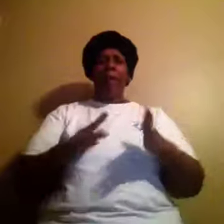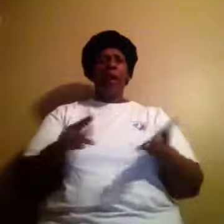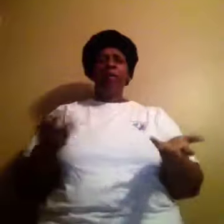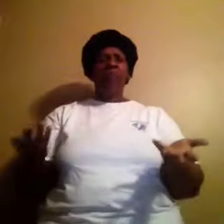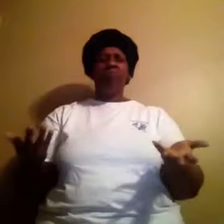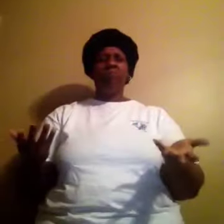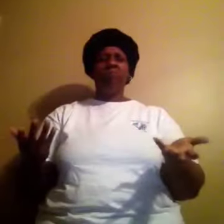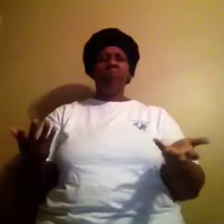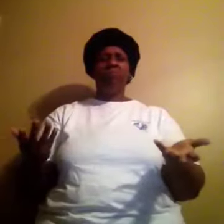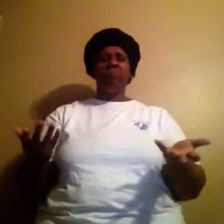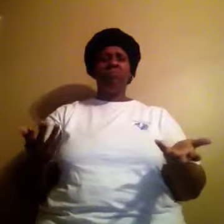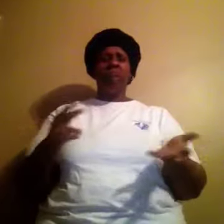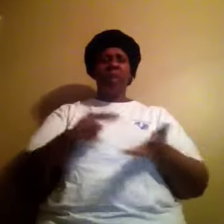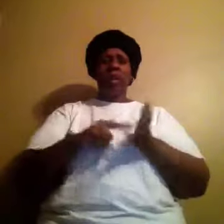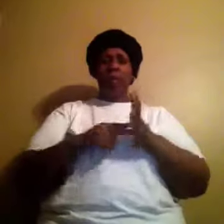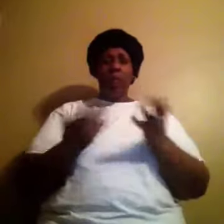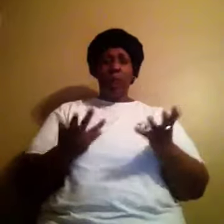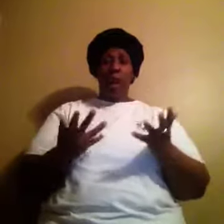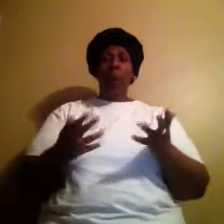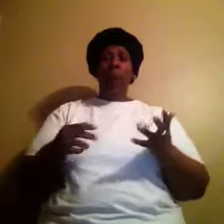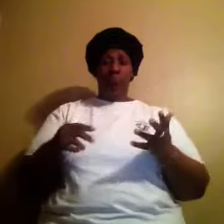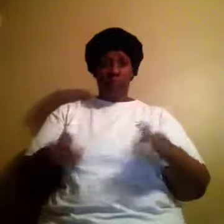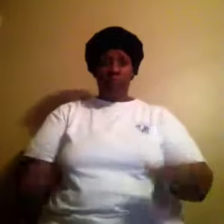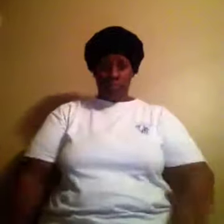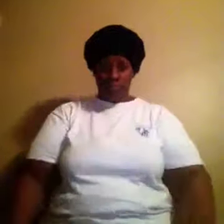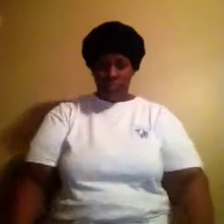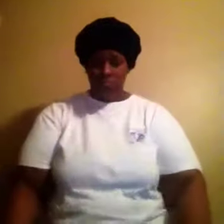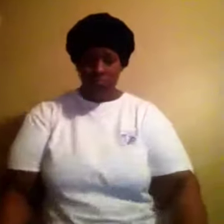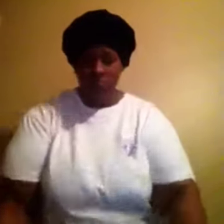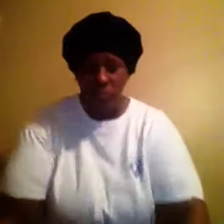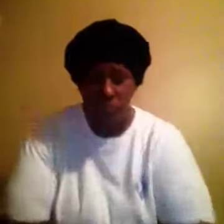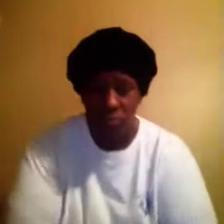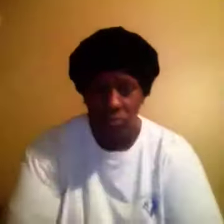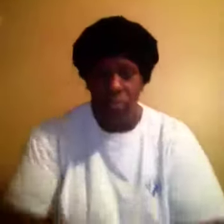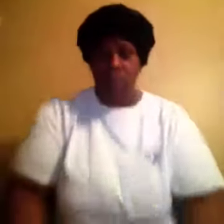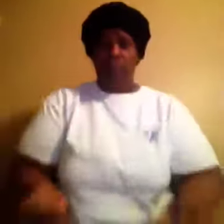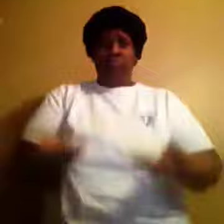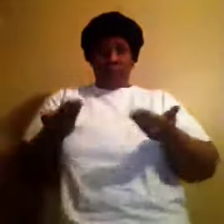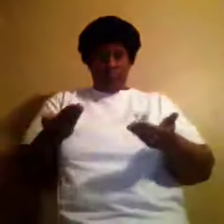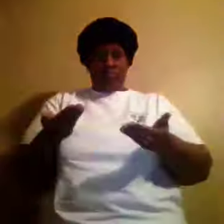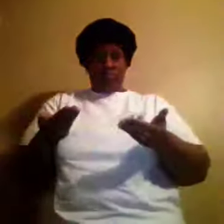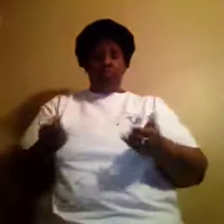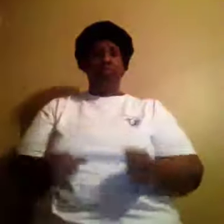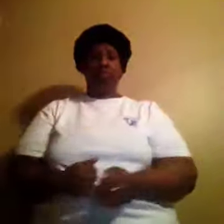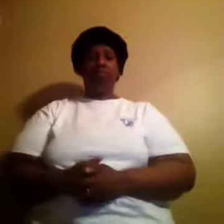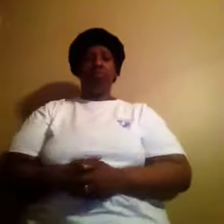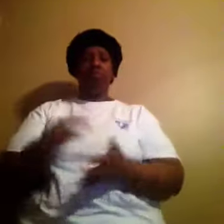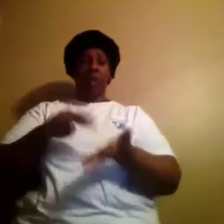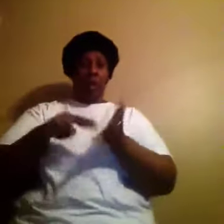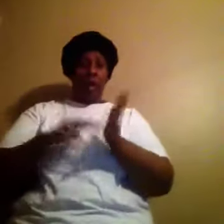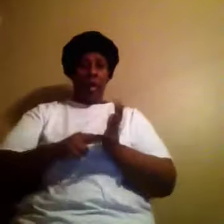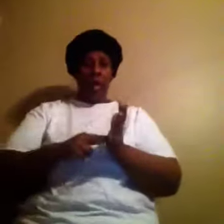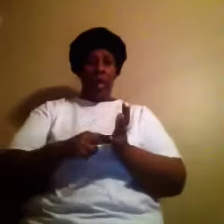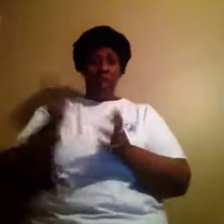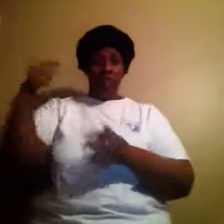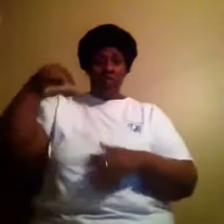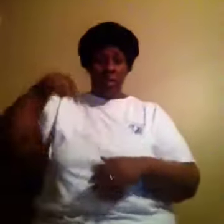You go up? Take up from the floor? Yeah. So it's when you go down and you like that,